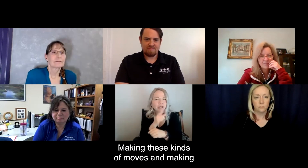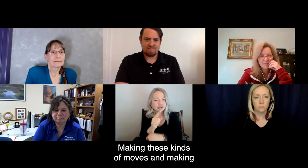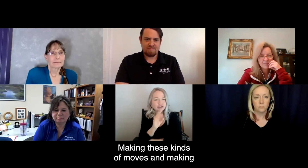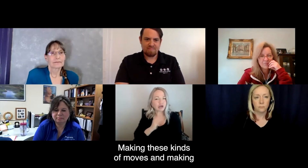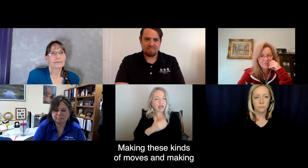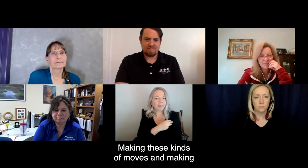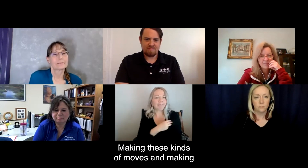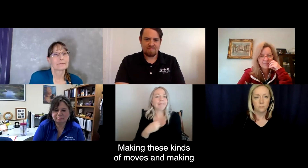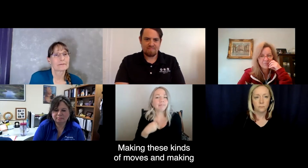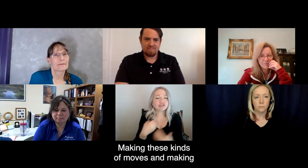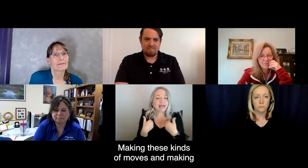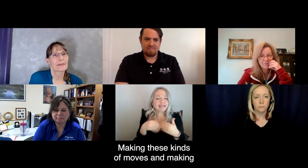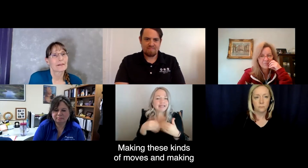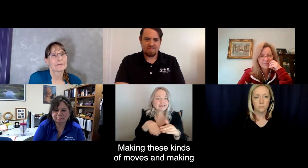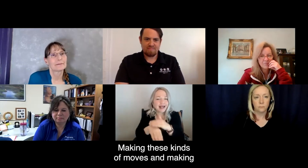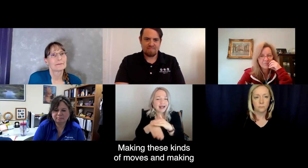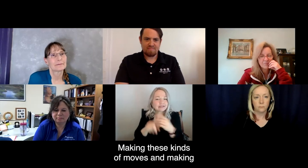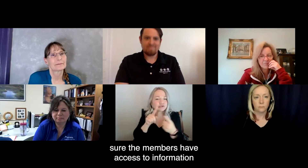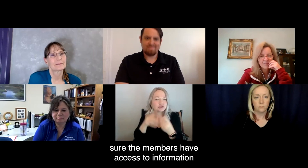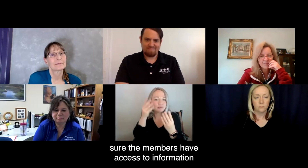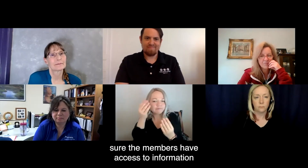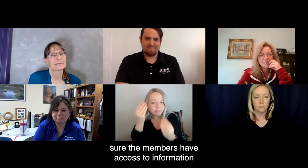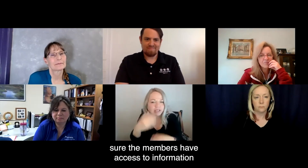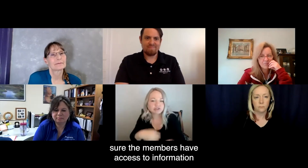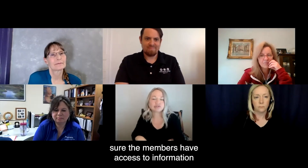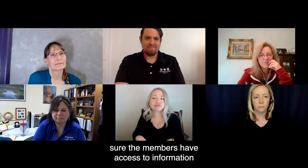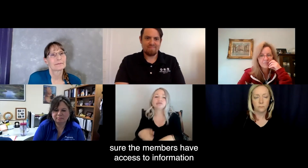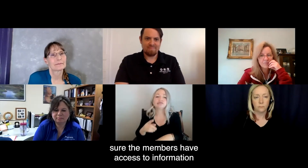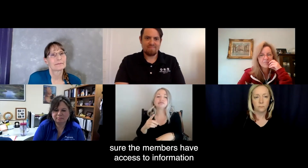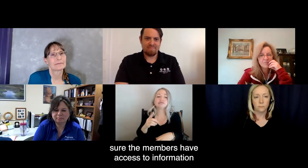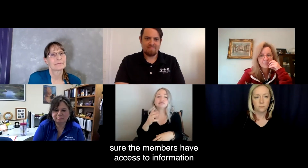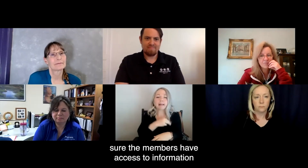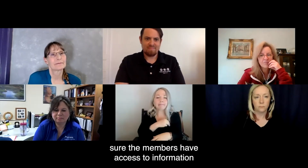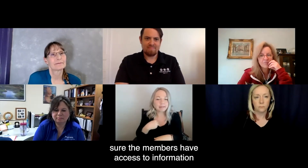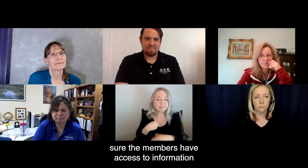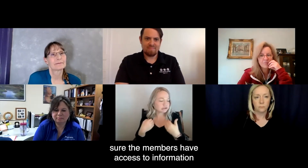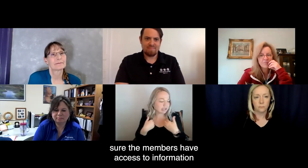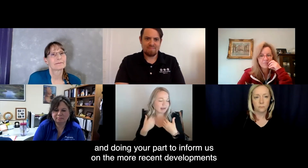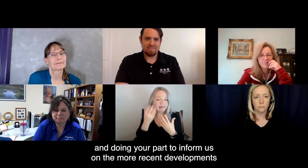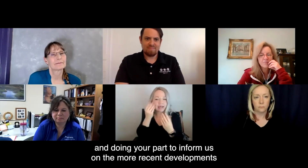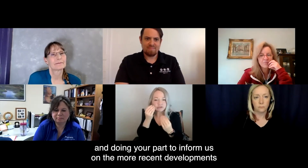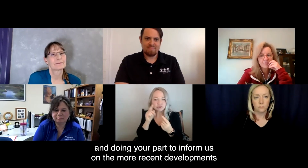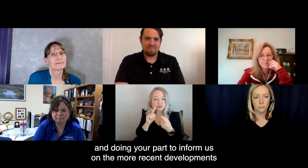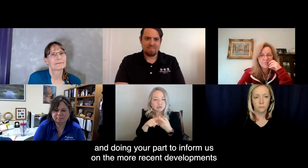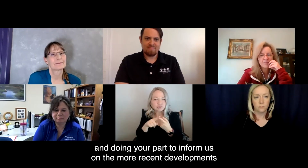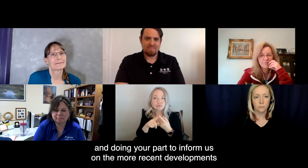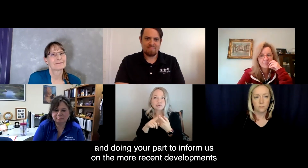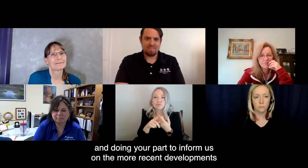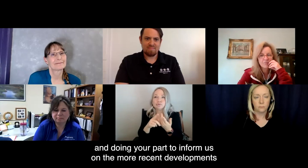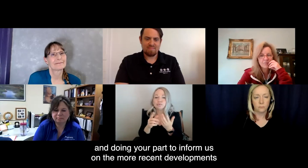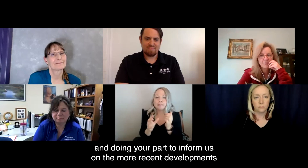making these kinds of moves and making sure the members have access to information and doing your